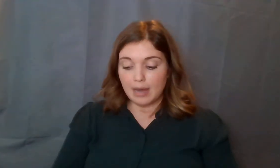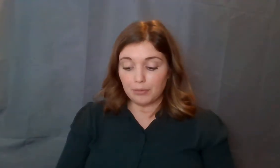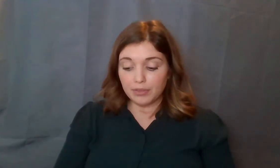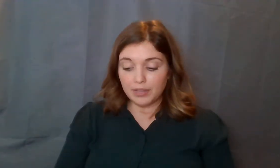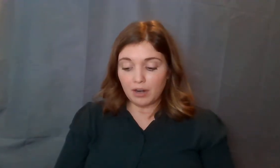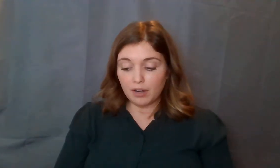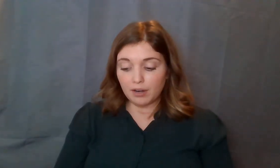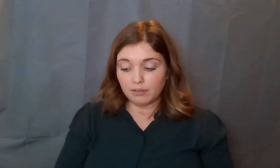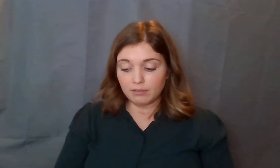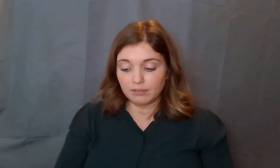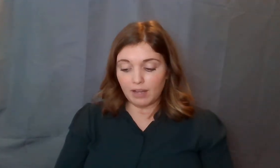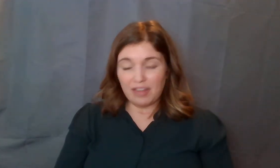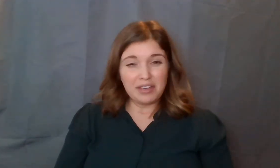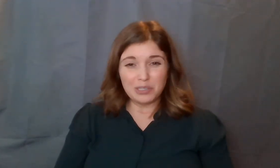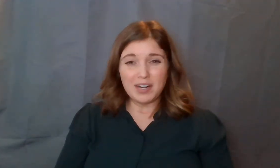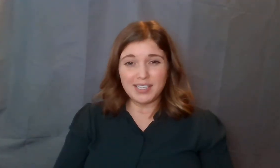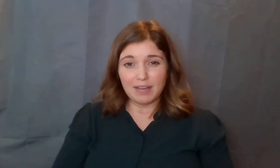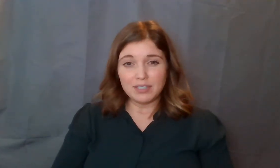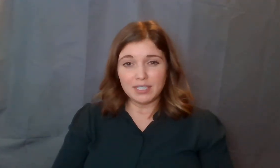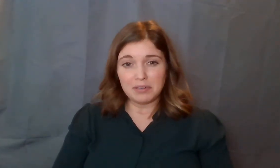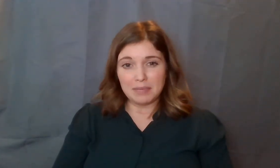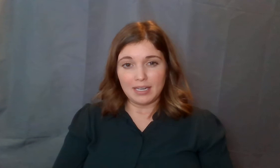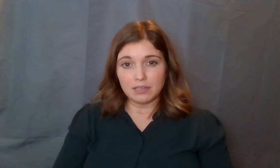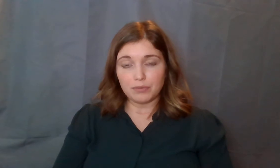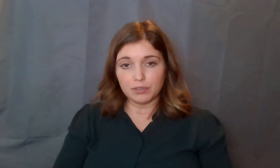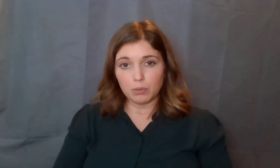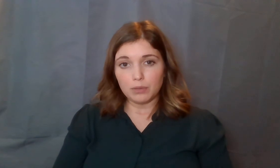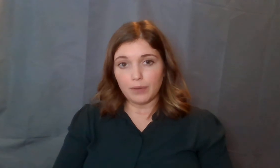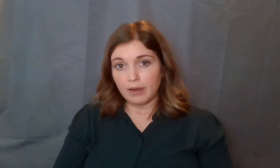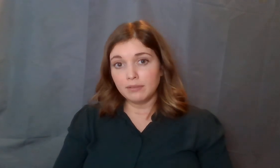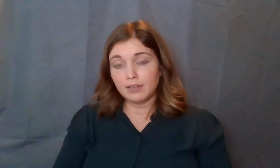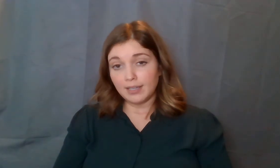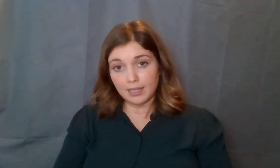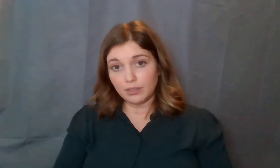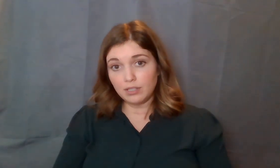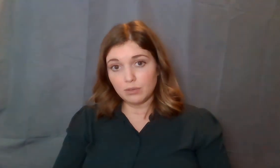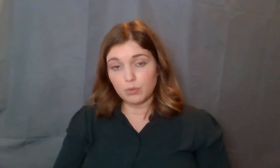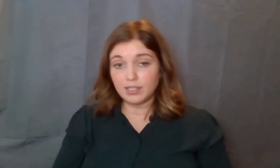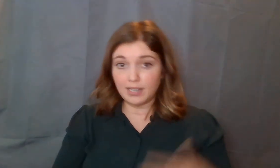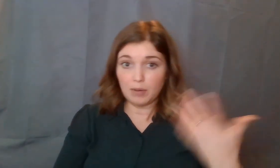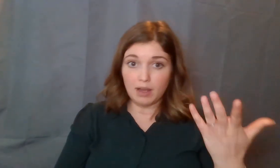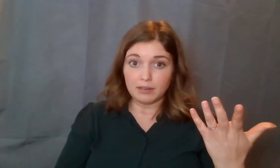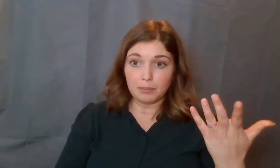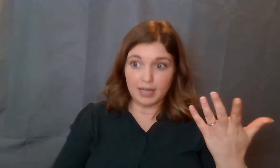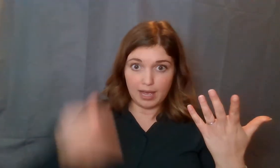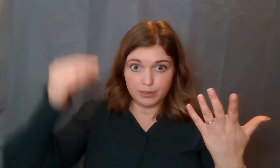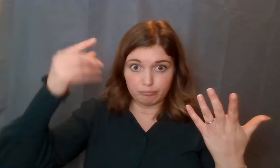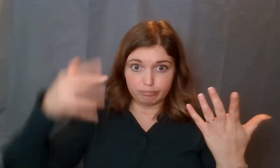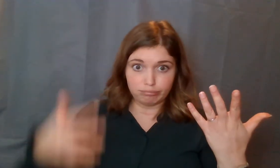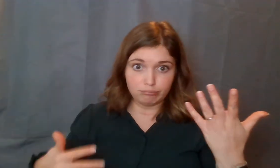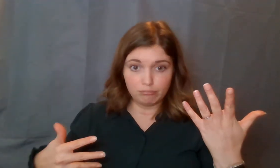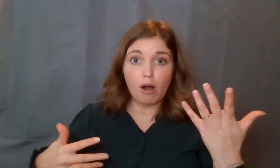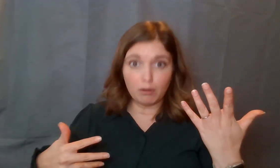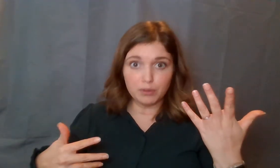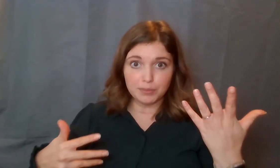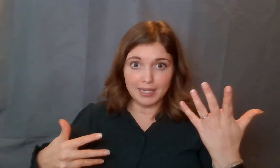Now, there are, I think, 27 different meanings for the word run in English. We say run, but it has all those